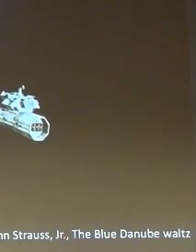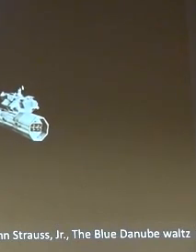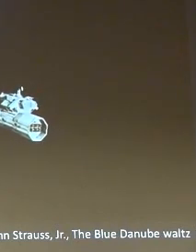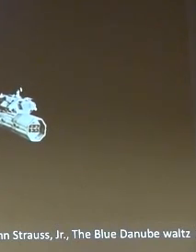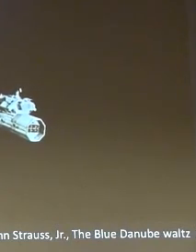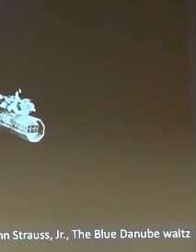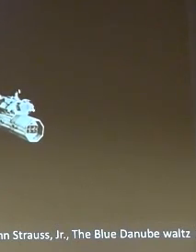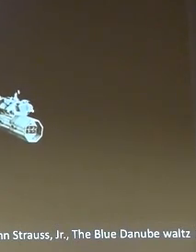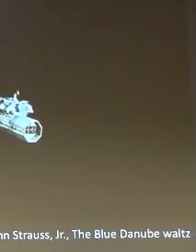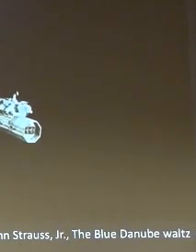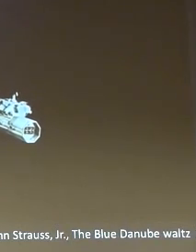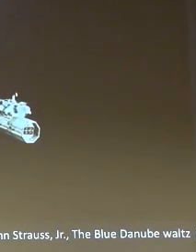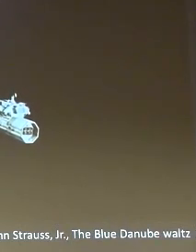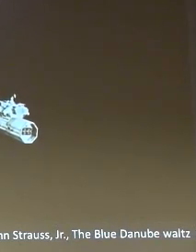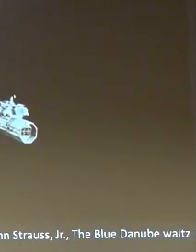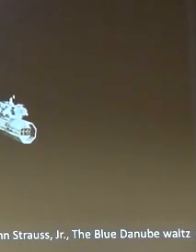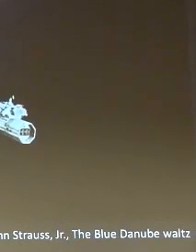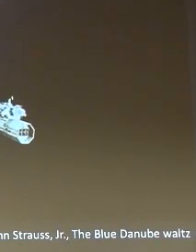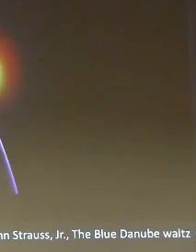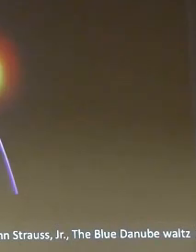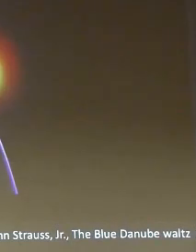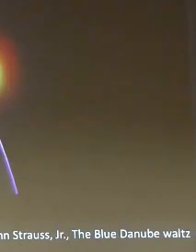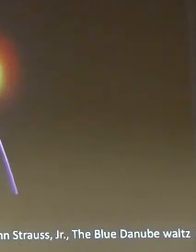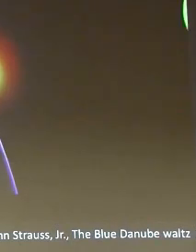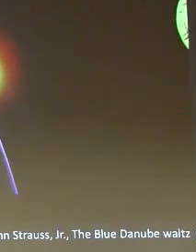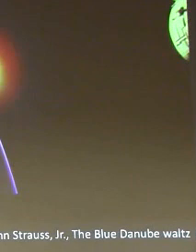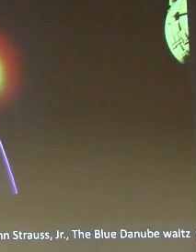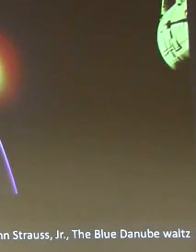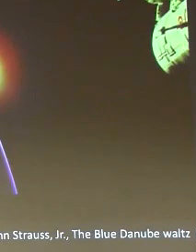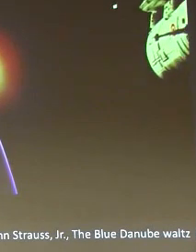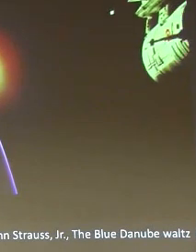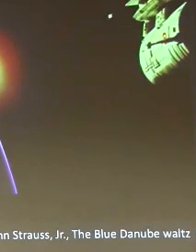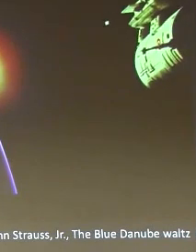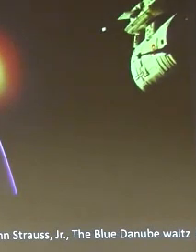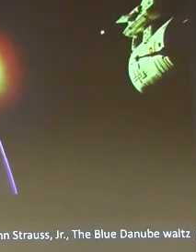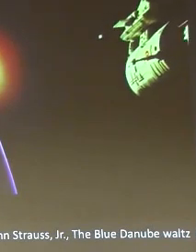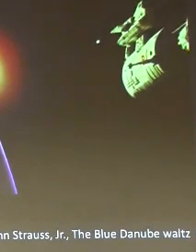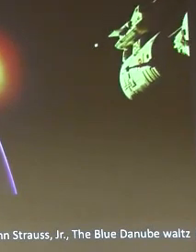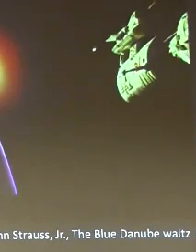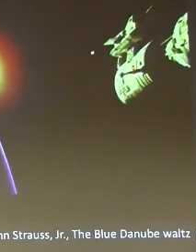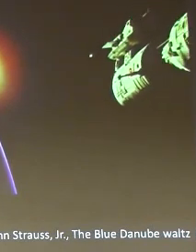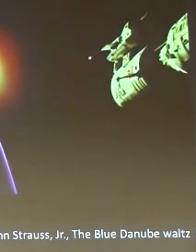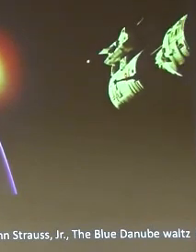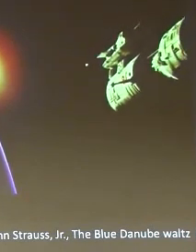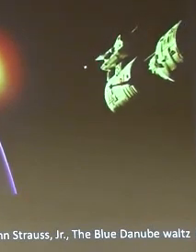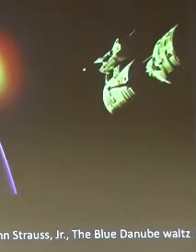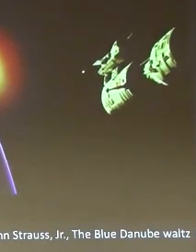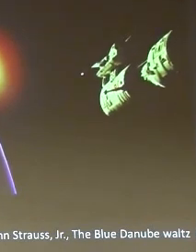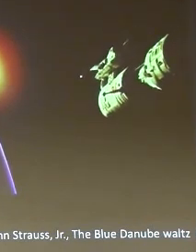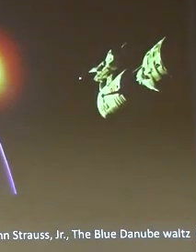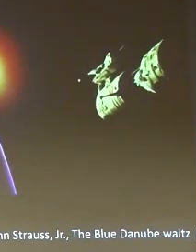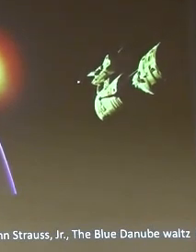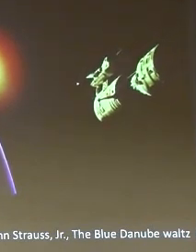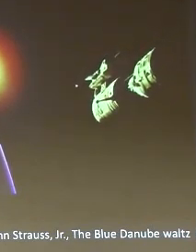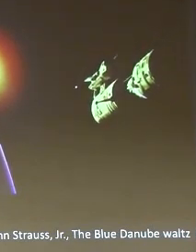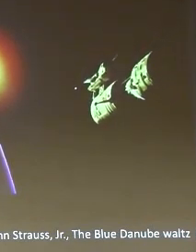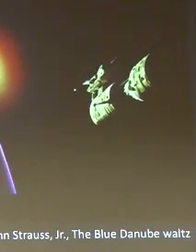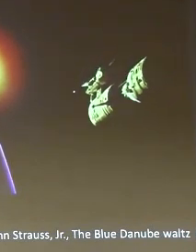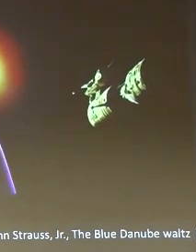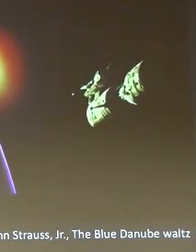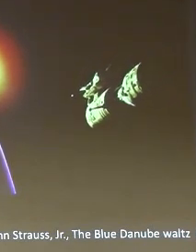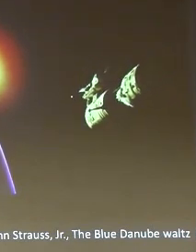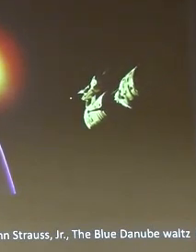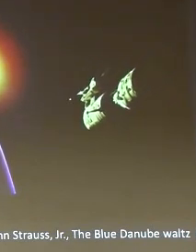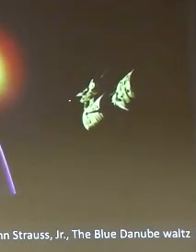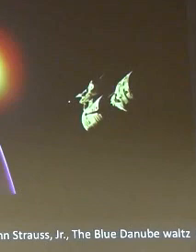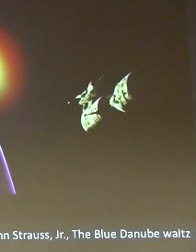They're nuclear weapons. The Earth is rimmed with nuclear weapons all the way around, and humanity is basically